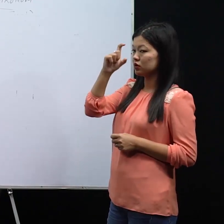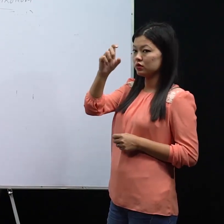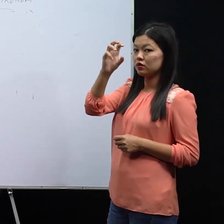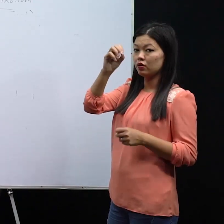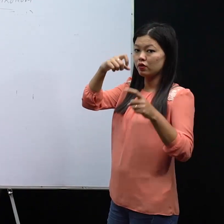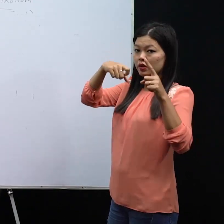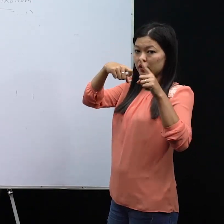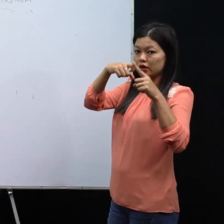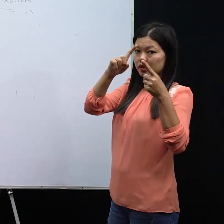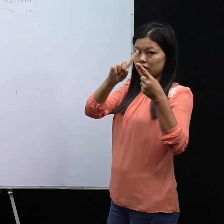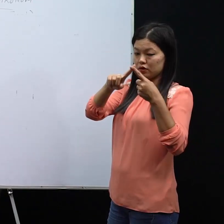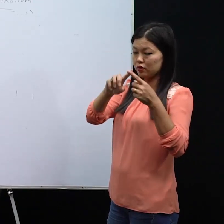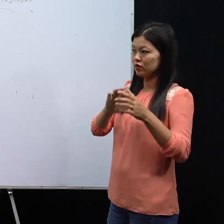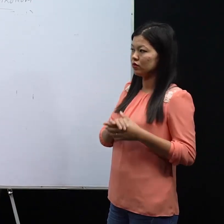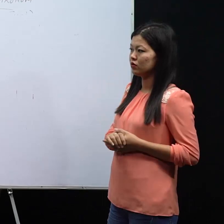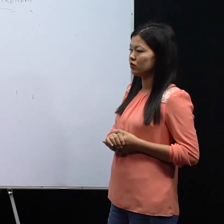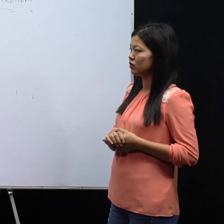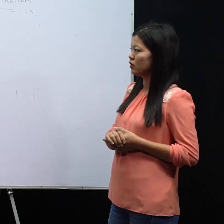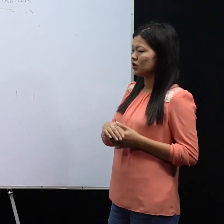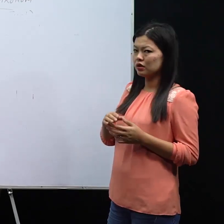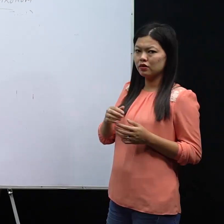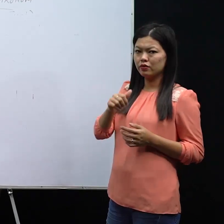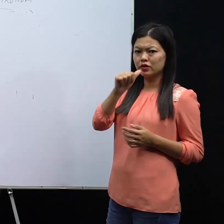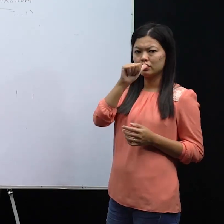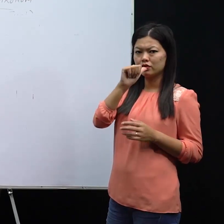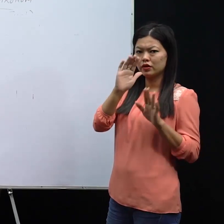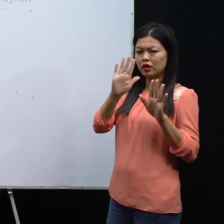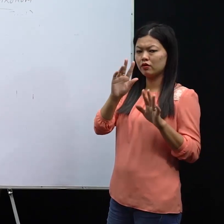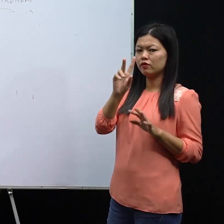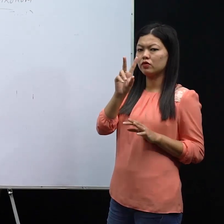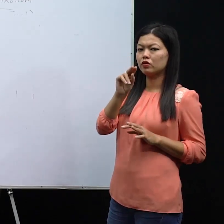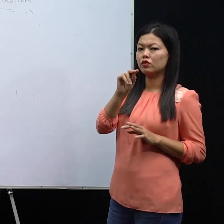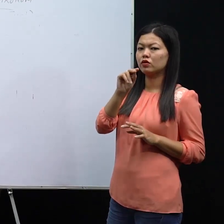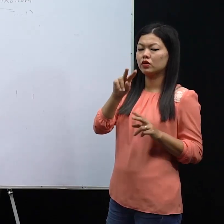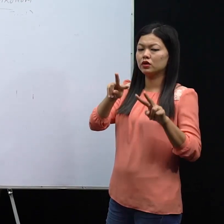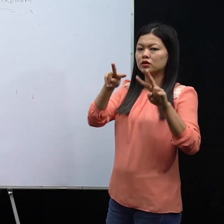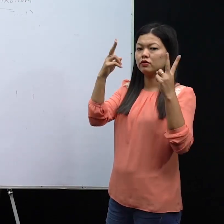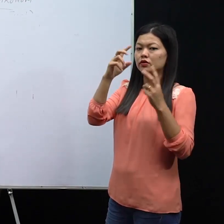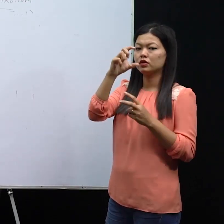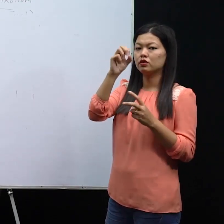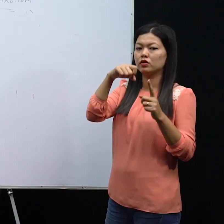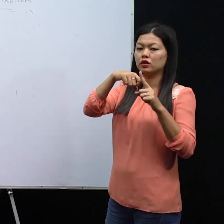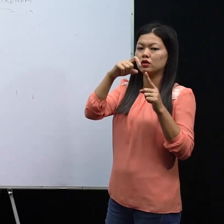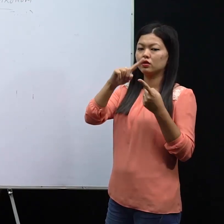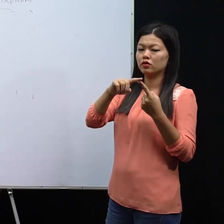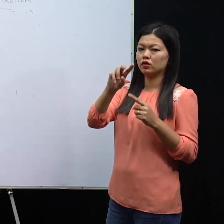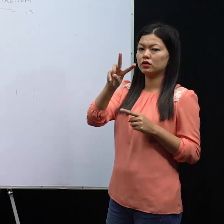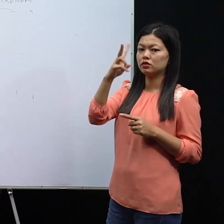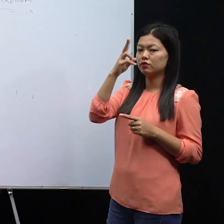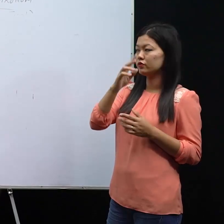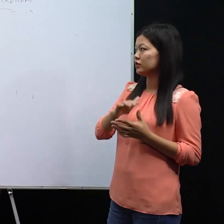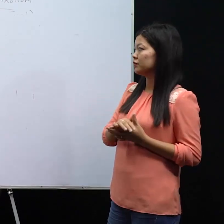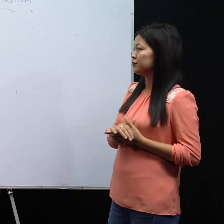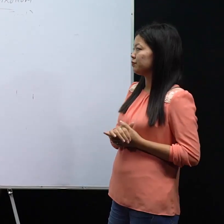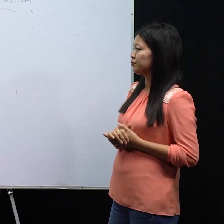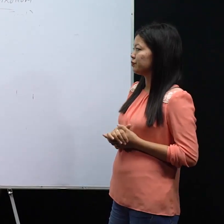coke, this is not about like the soft drinks, okay? The Coca-Cola and all. This is different coke, okay? So now this coke is,